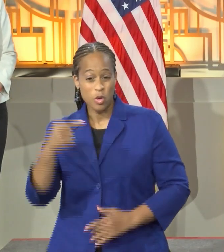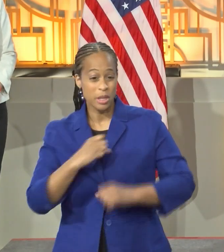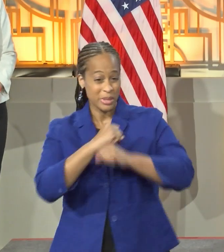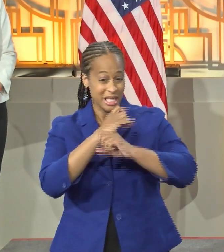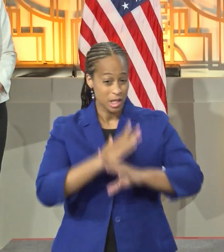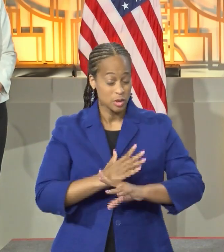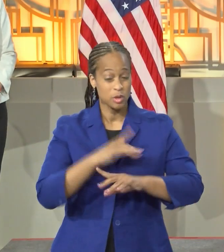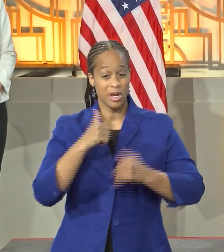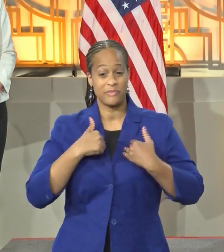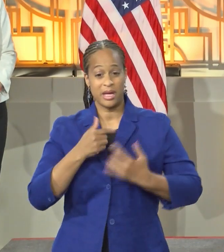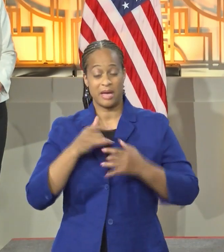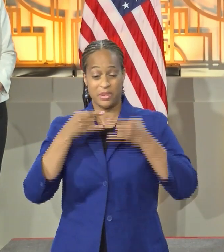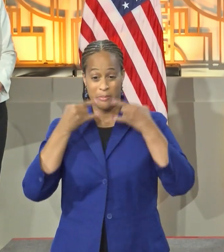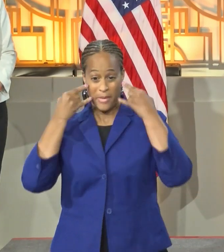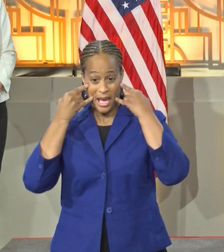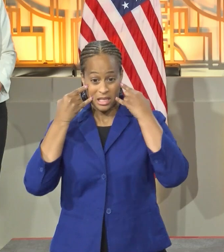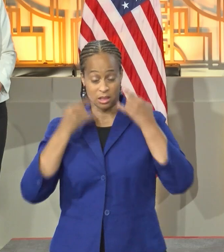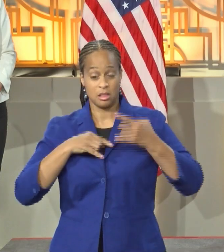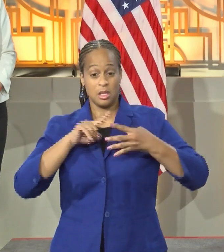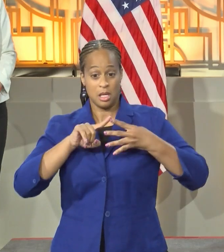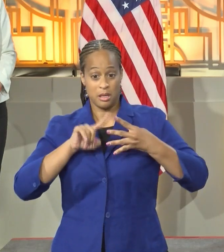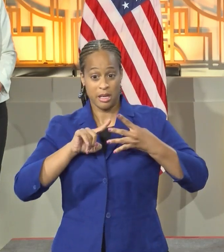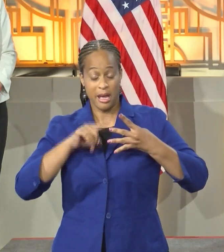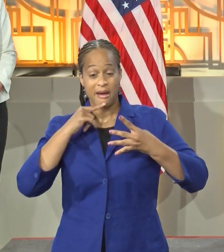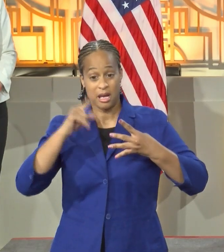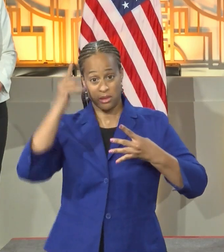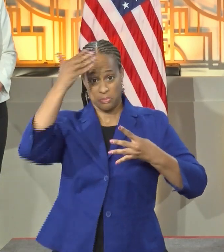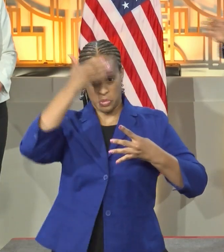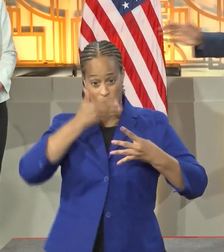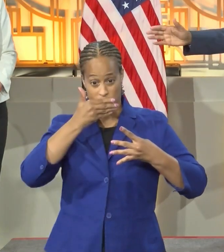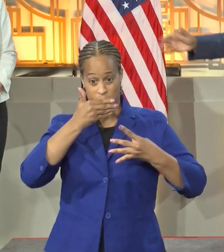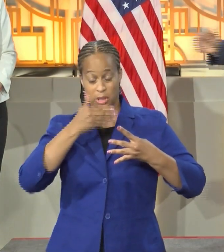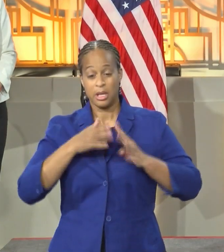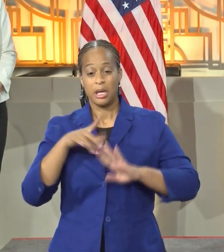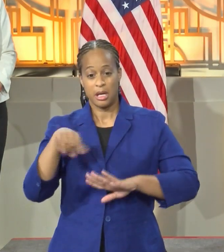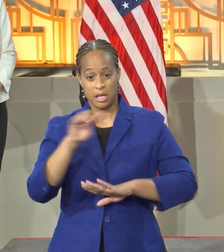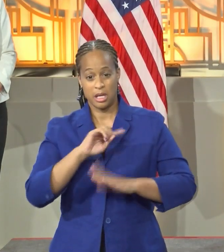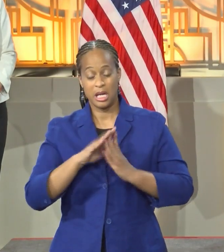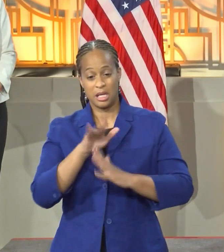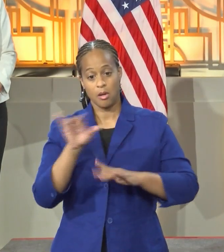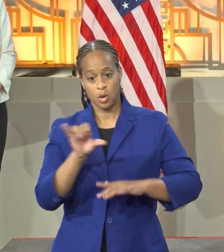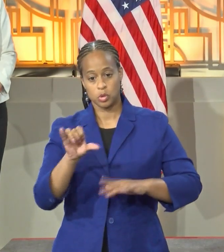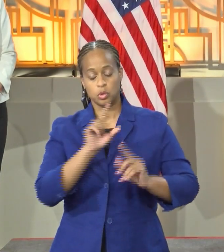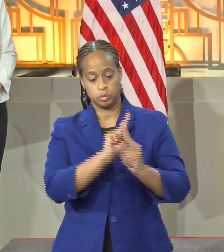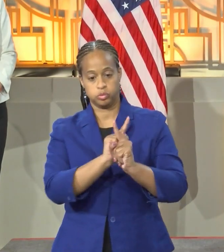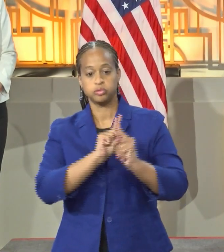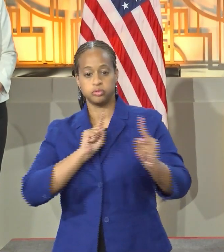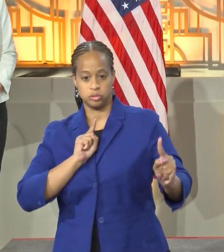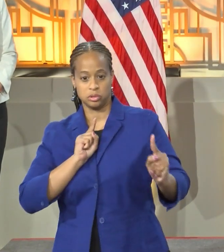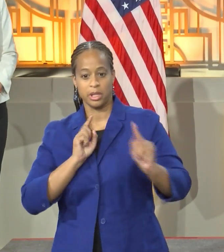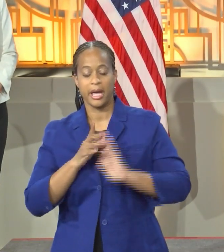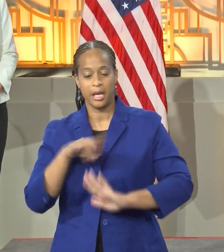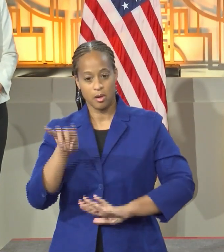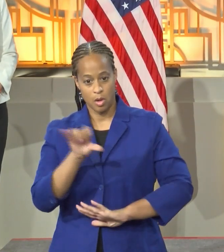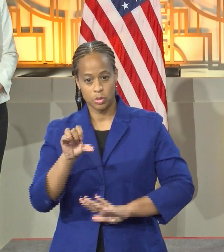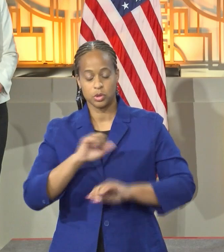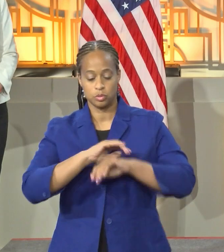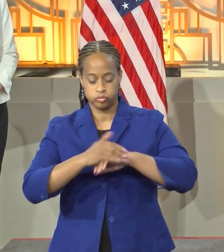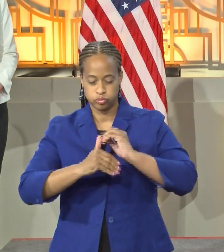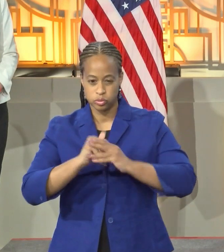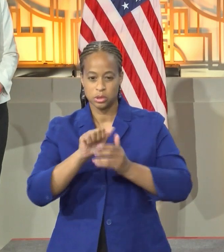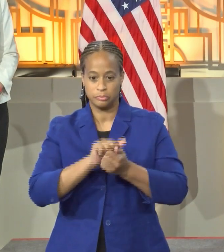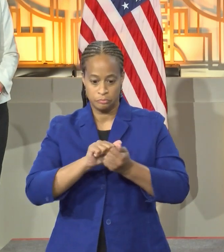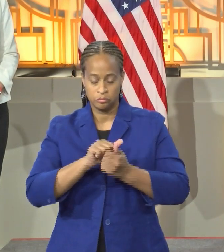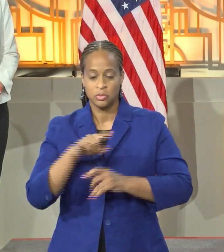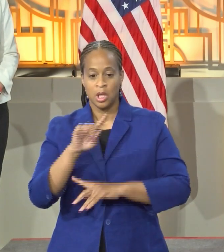have the mask underneath, on, mask up, and then engage in the social distancing and exercise proper hygiene. And I